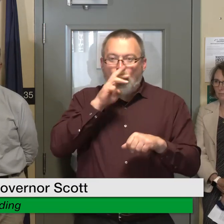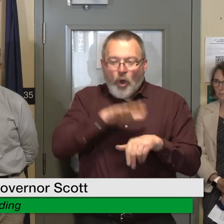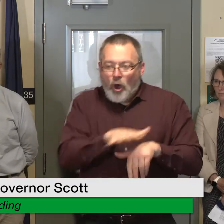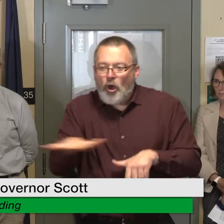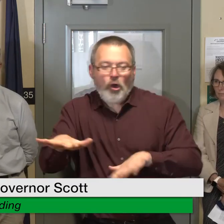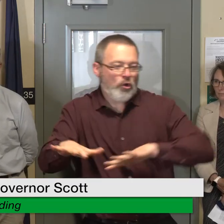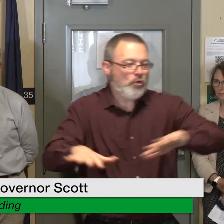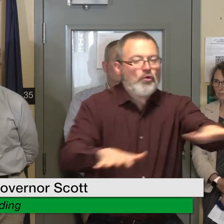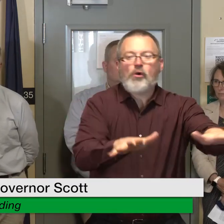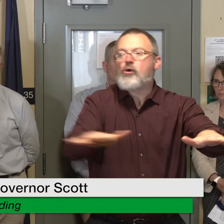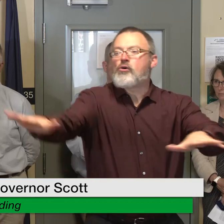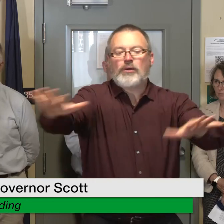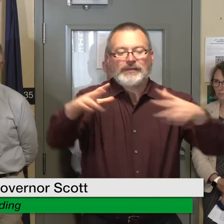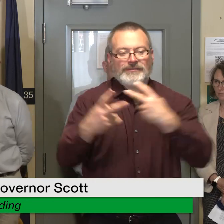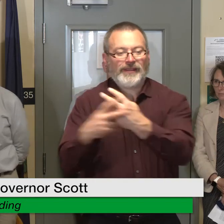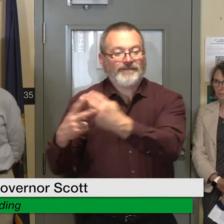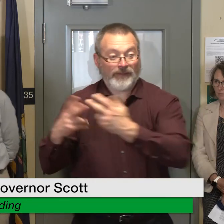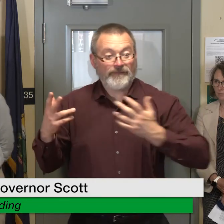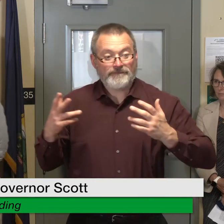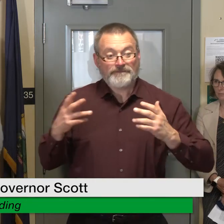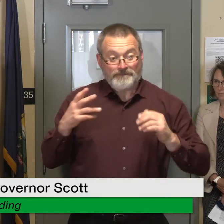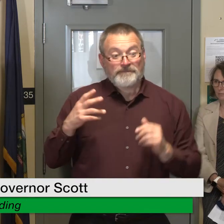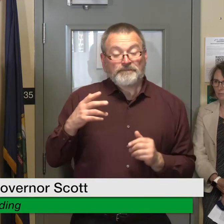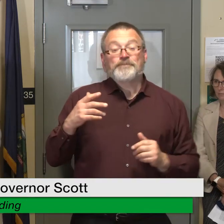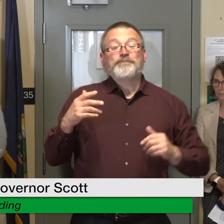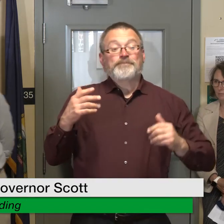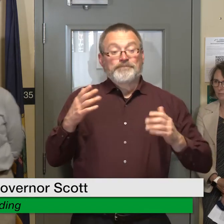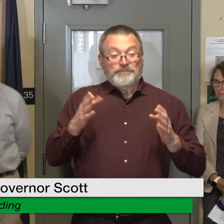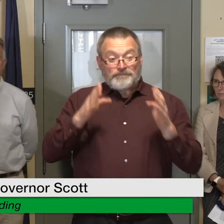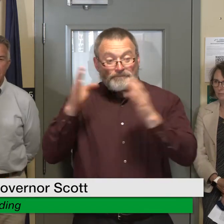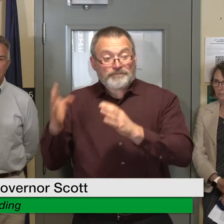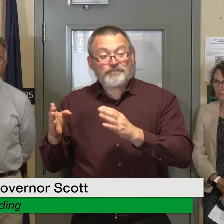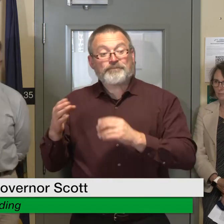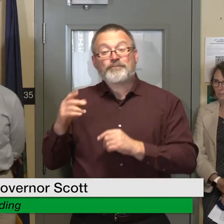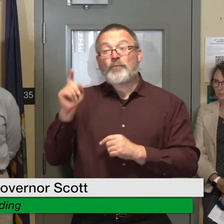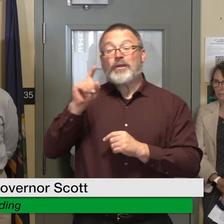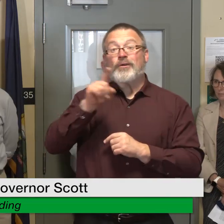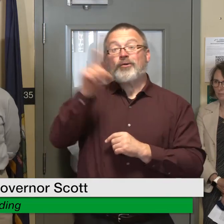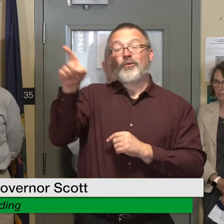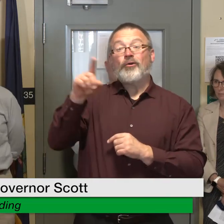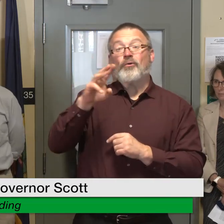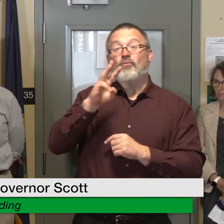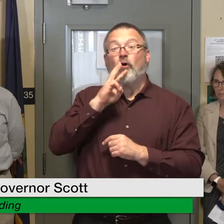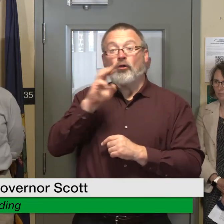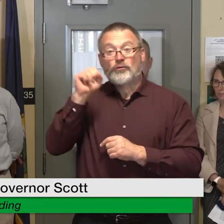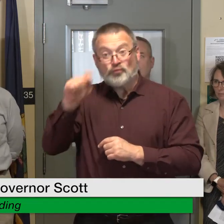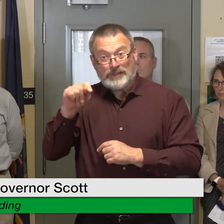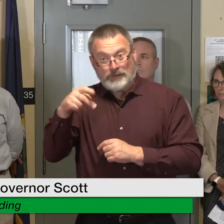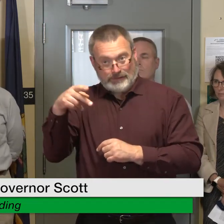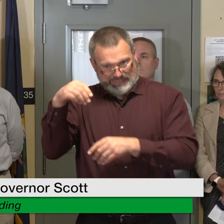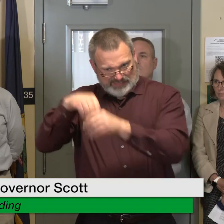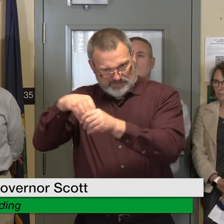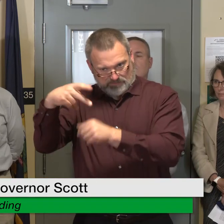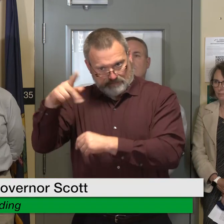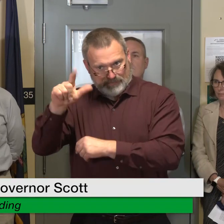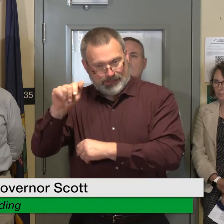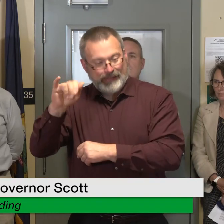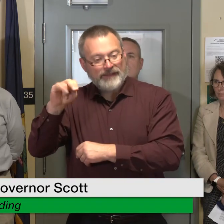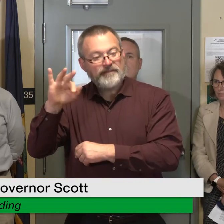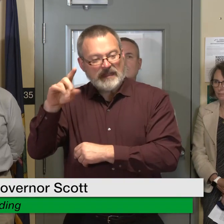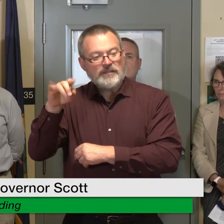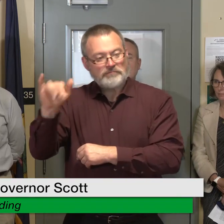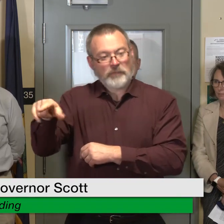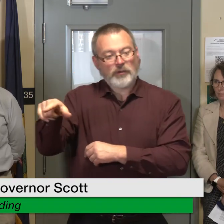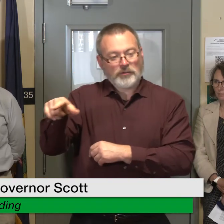the Water Street Park in Northfield, where FEMA buyouts were executed for more than a dozen flood-impacted residents following